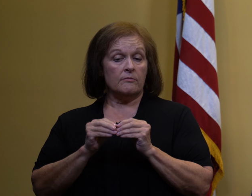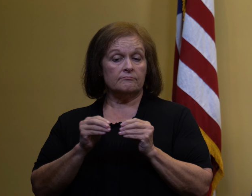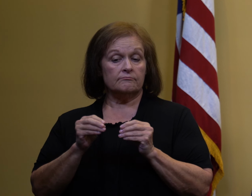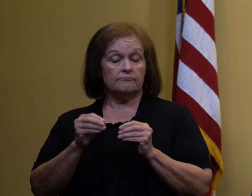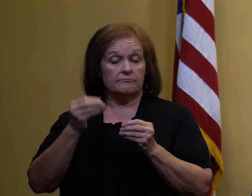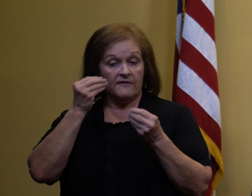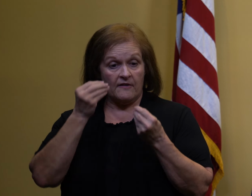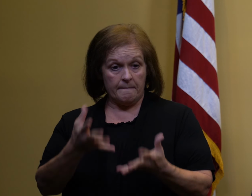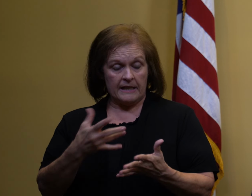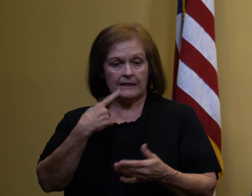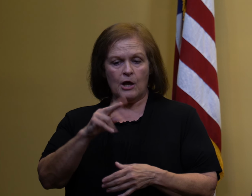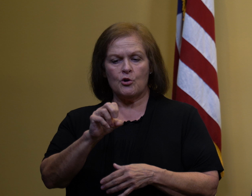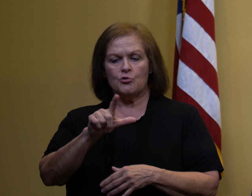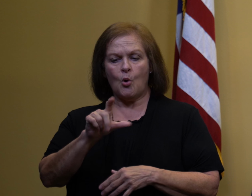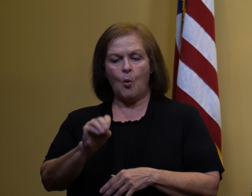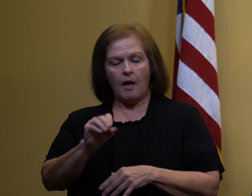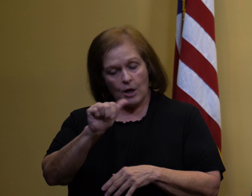I'll say go to